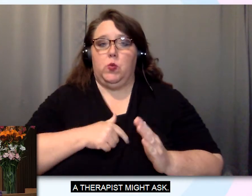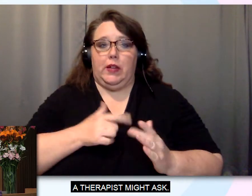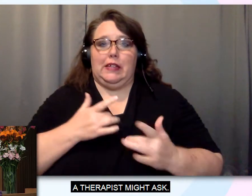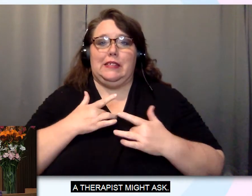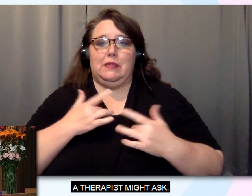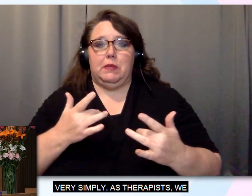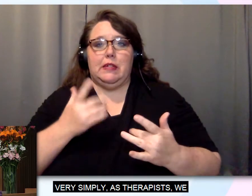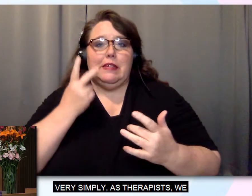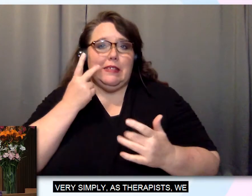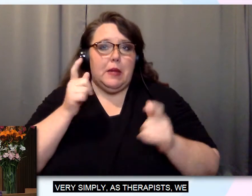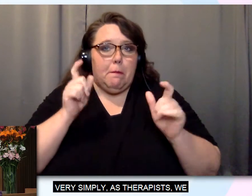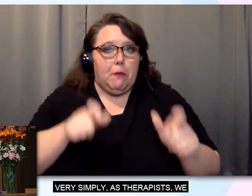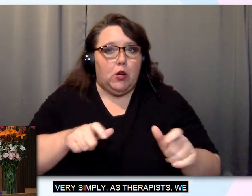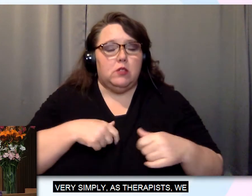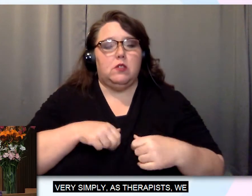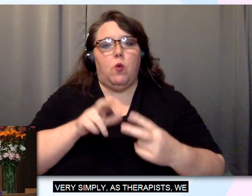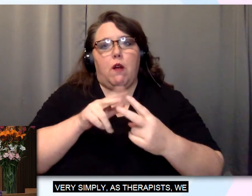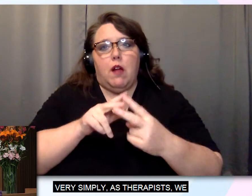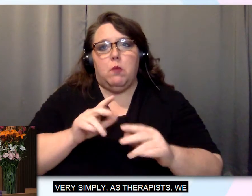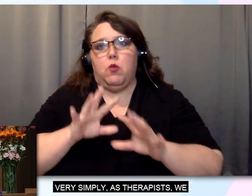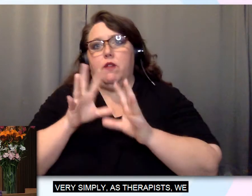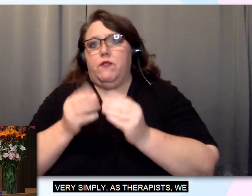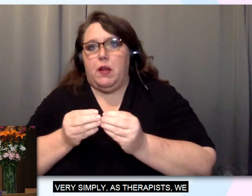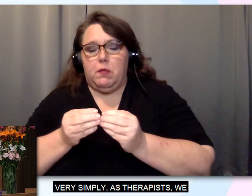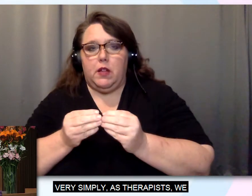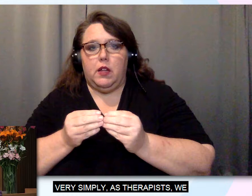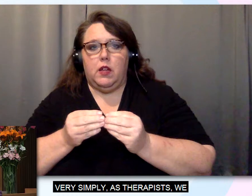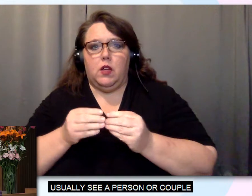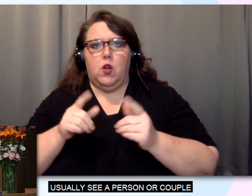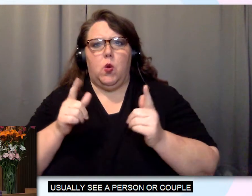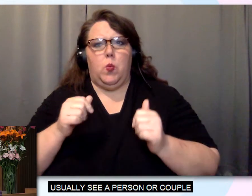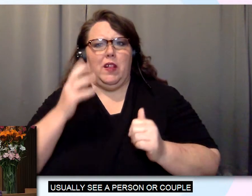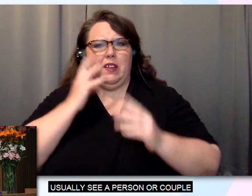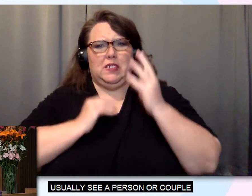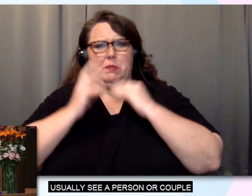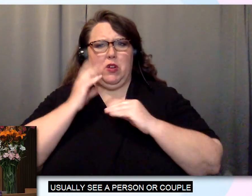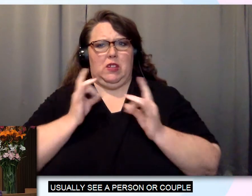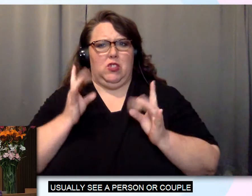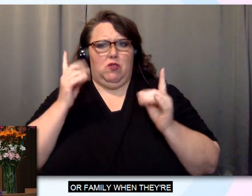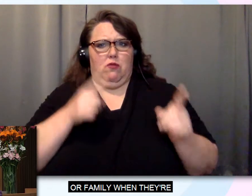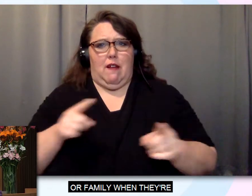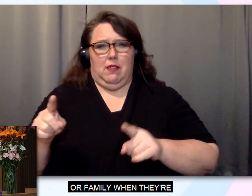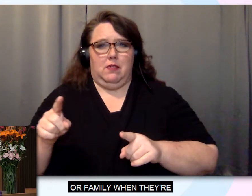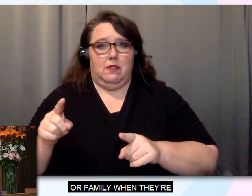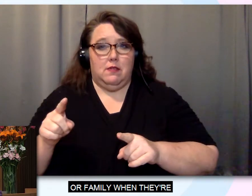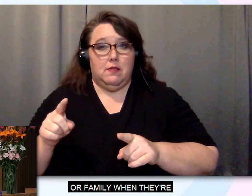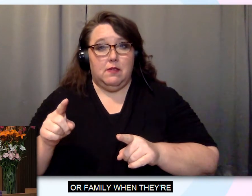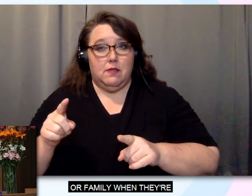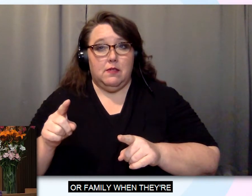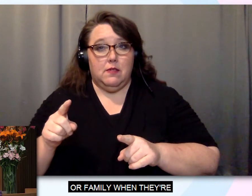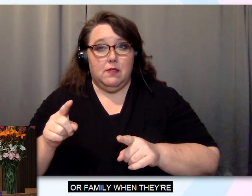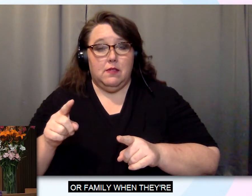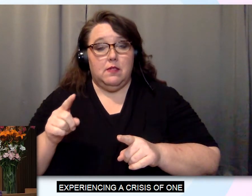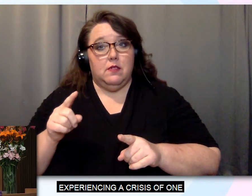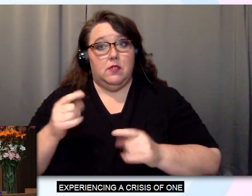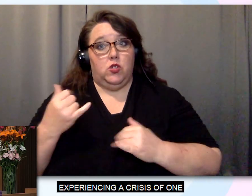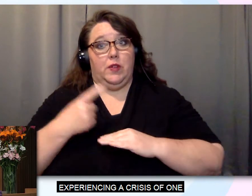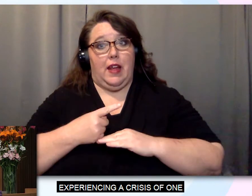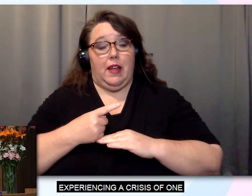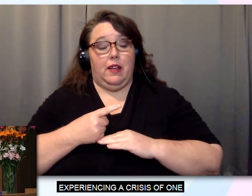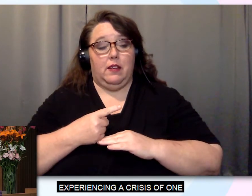as therapists, we usually see a person or a couple or a family when they're experiencing a crisis of one sort or